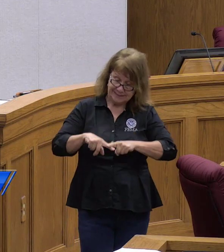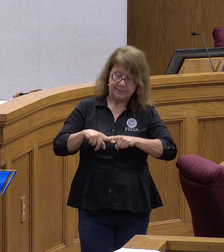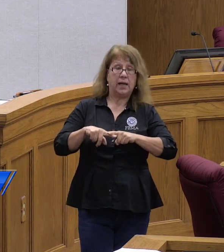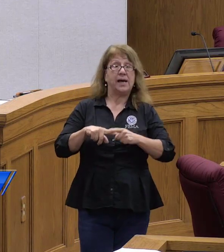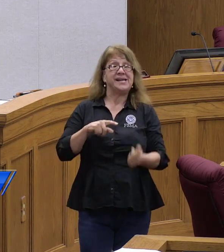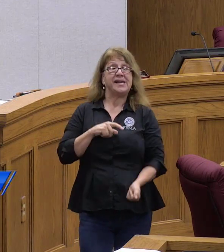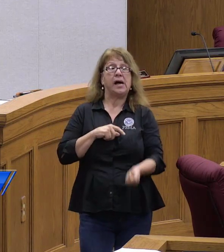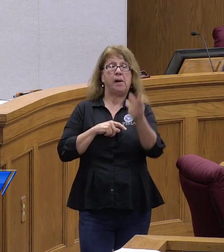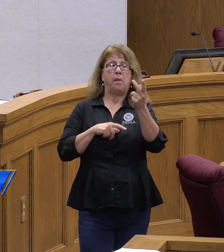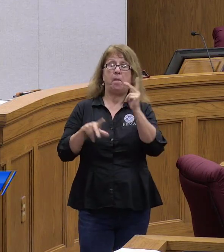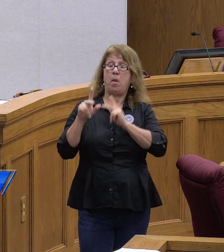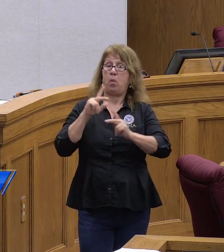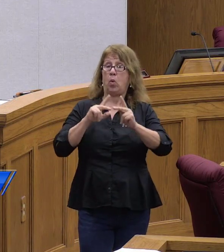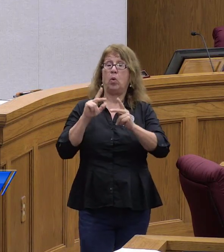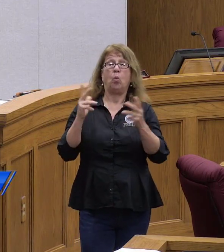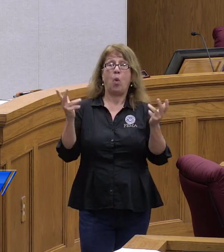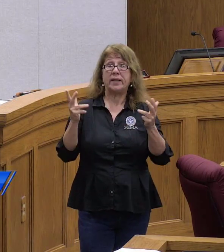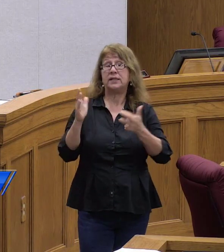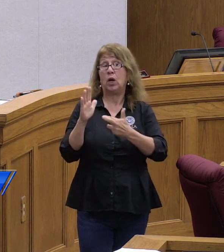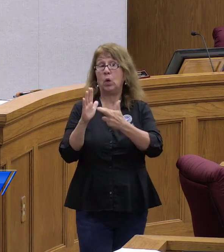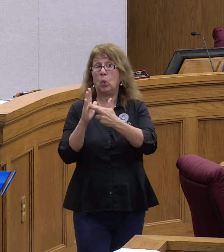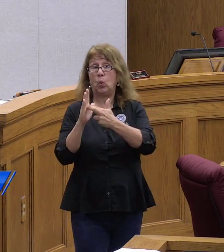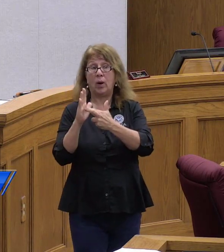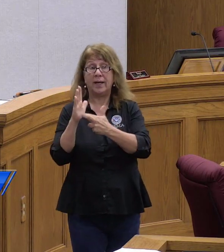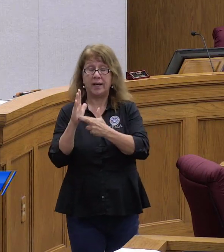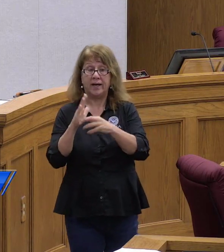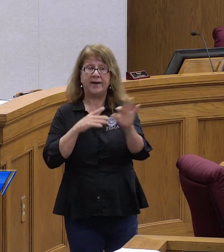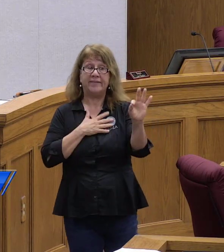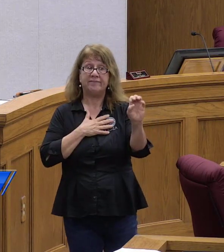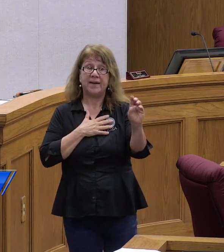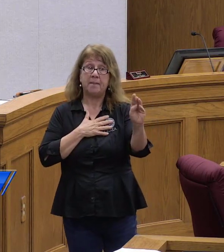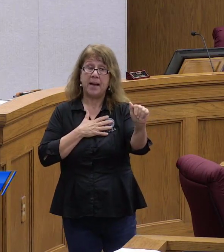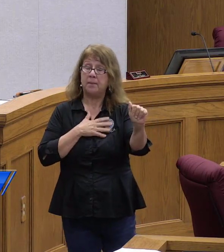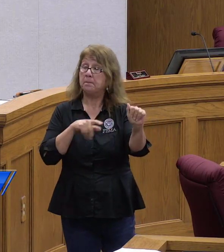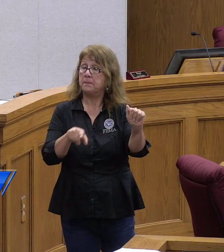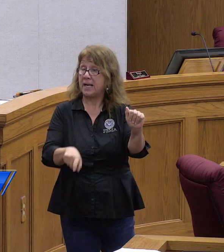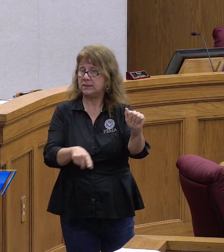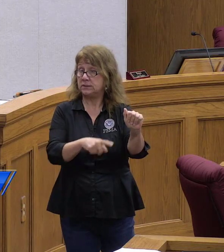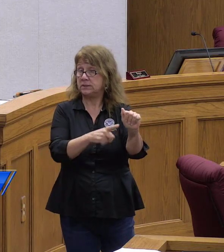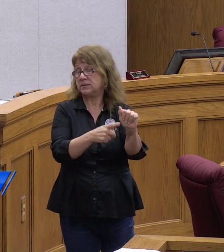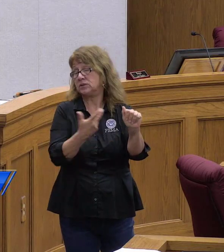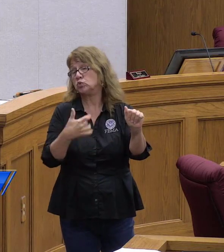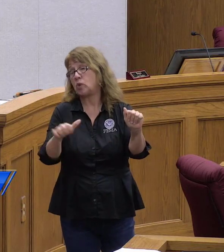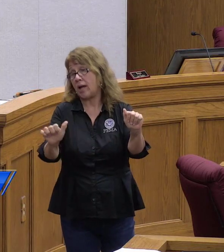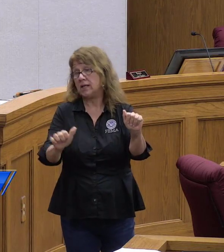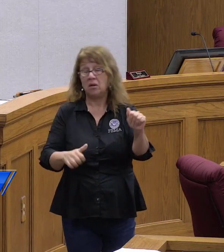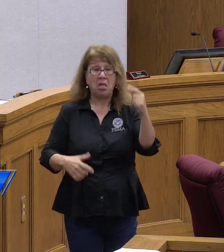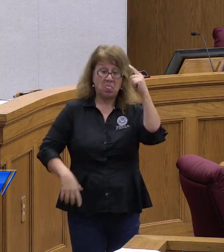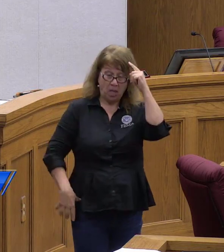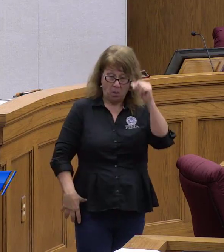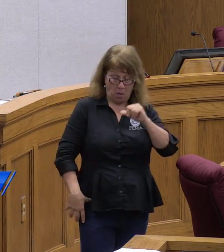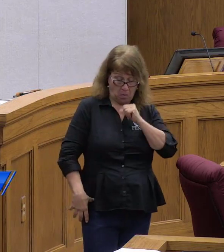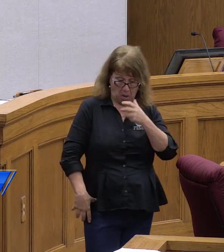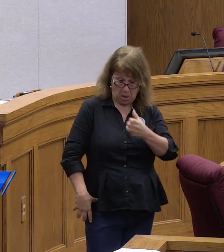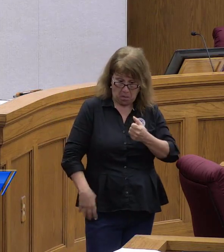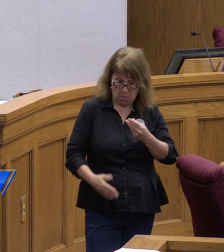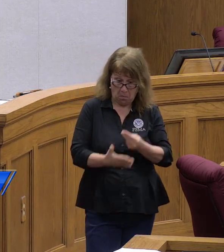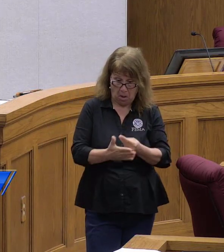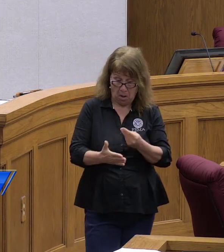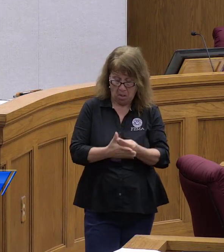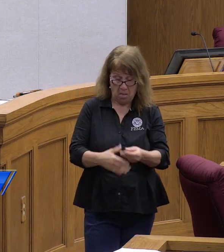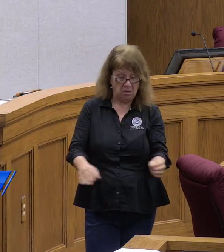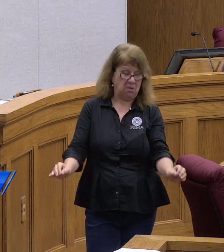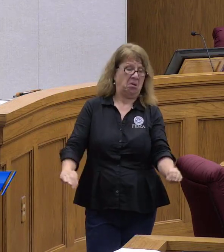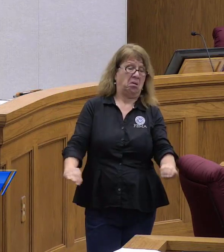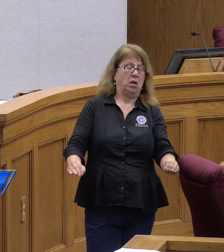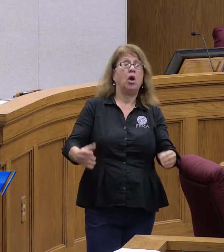people registered with FEMA. And so I'm encouraging you, even if you don't think you're going to get a dime from FEMA, go ahead and register.